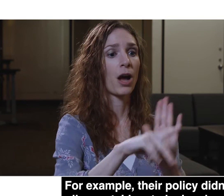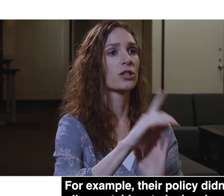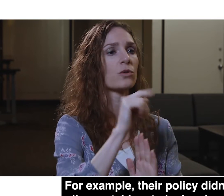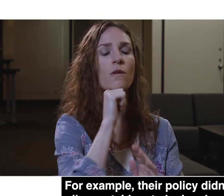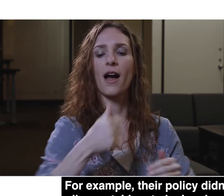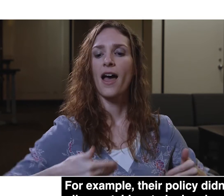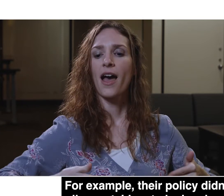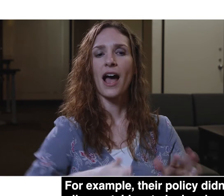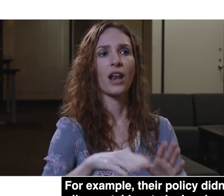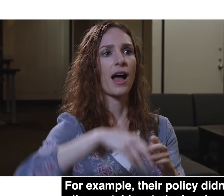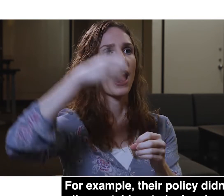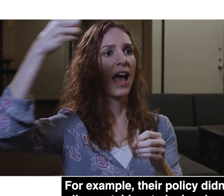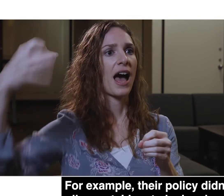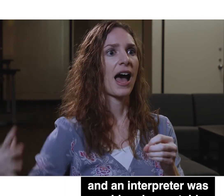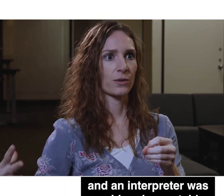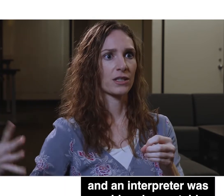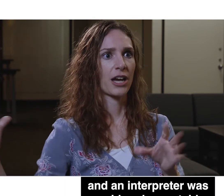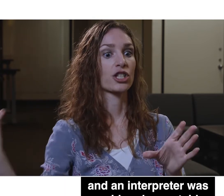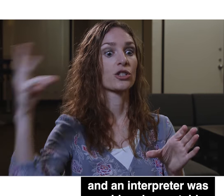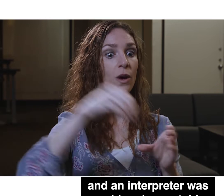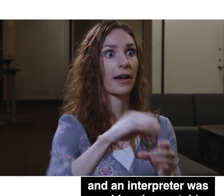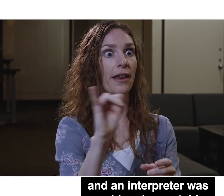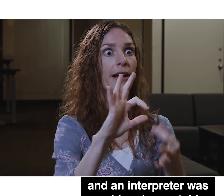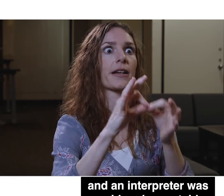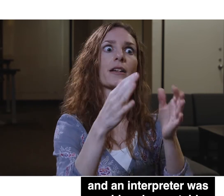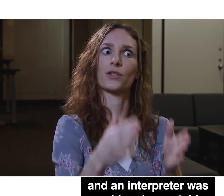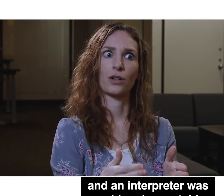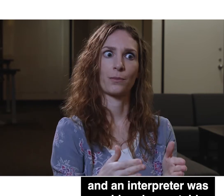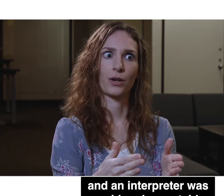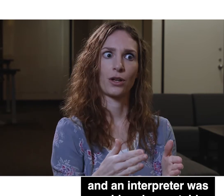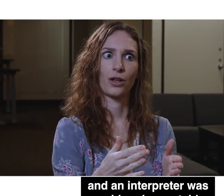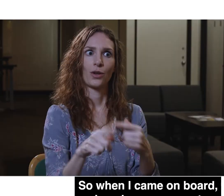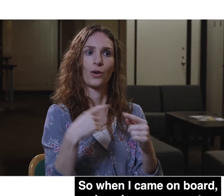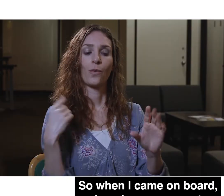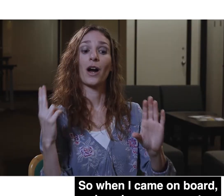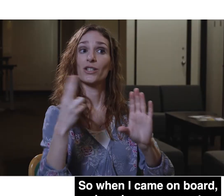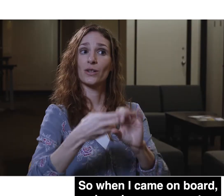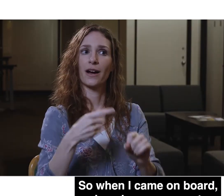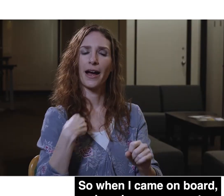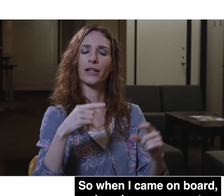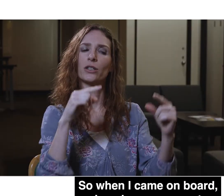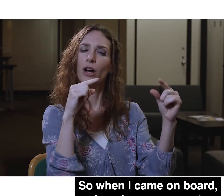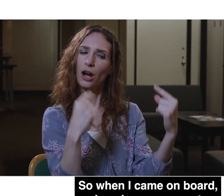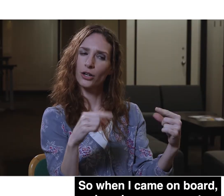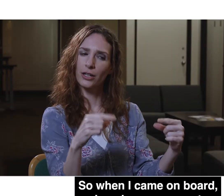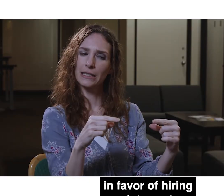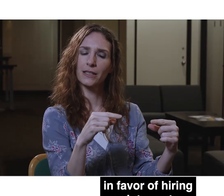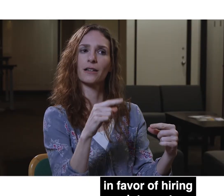allow outsiders to be involved, and an interpreter was considered an outsider. So when I came on board, I made an argument in favor